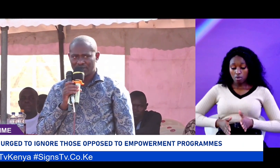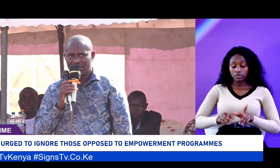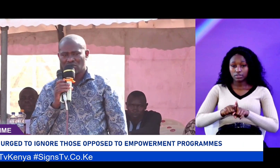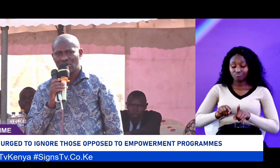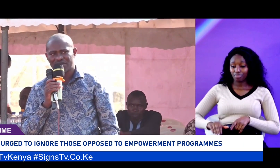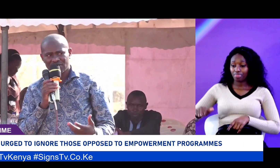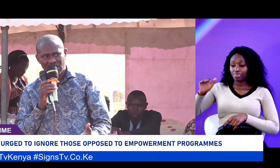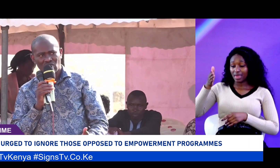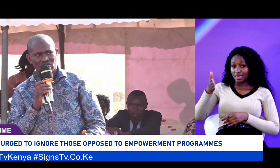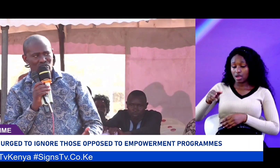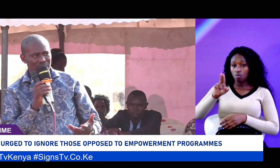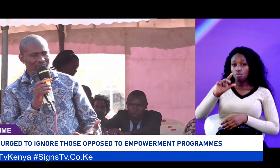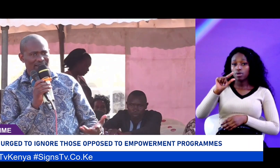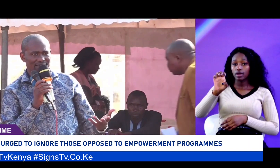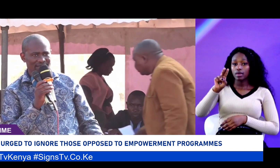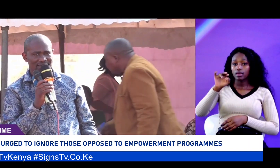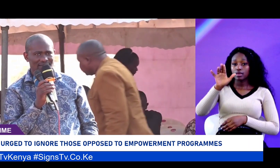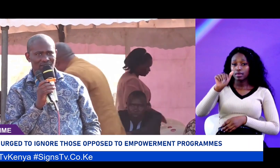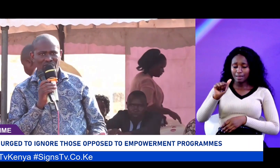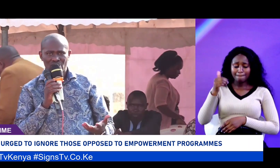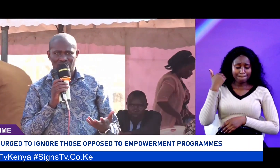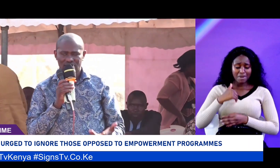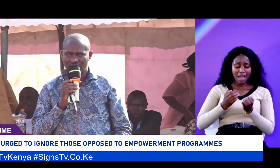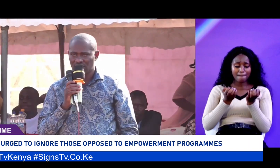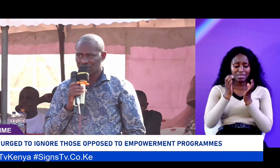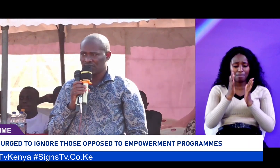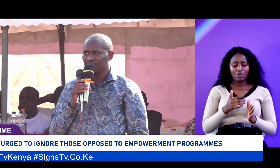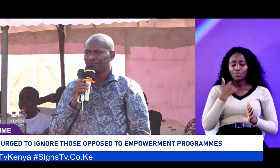Nairobi who have struggled to be where he is through struggles.